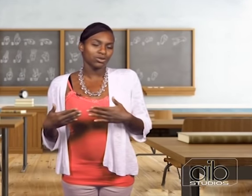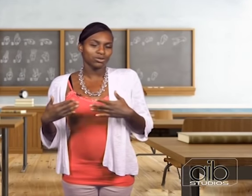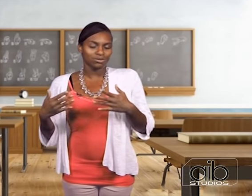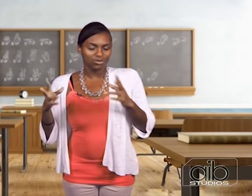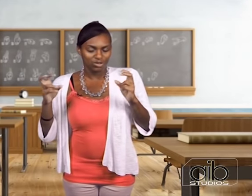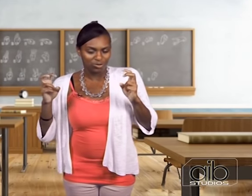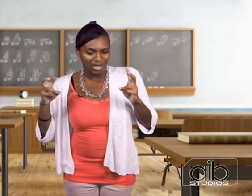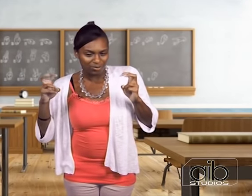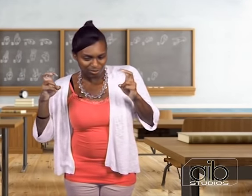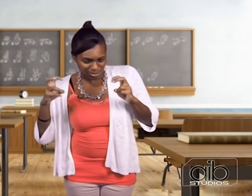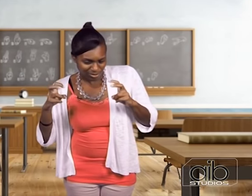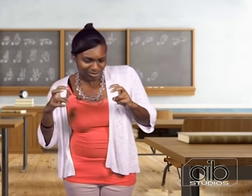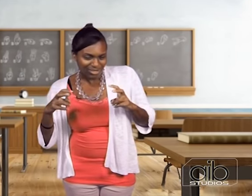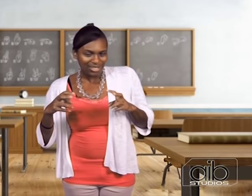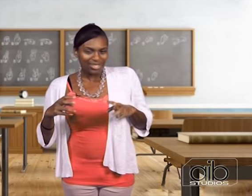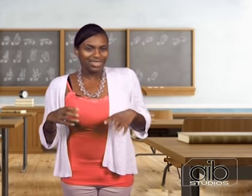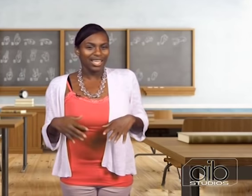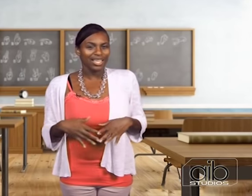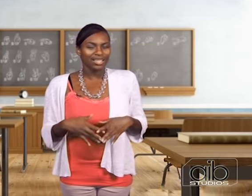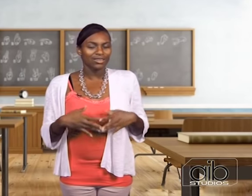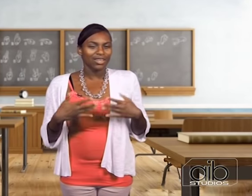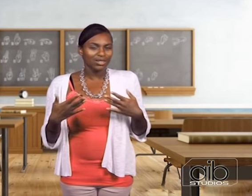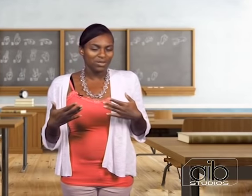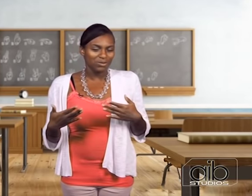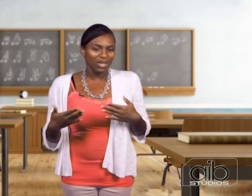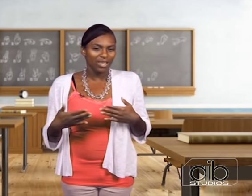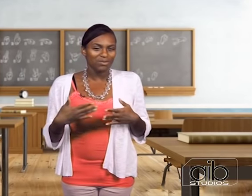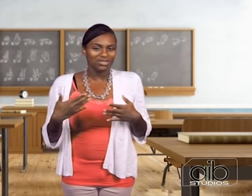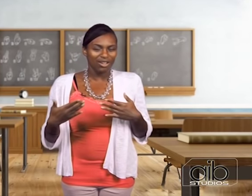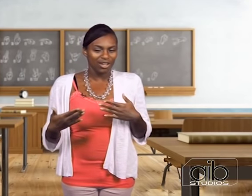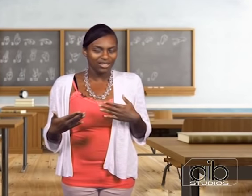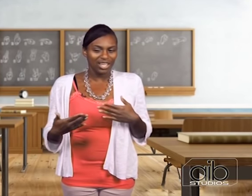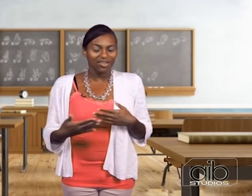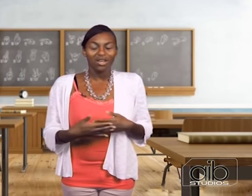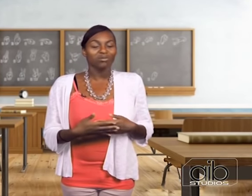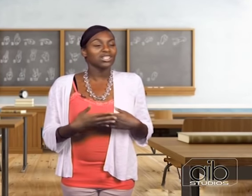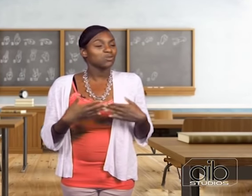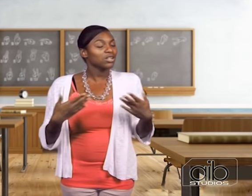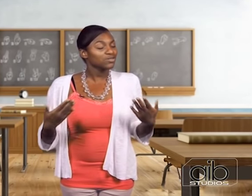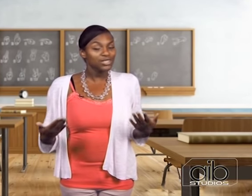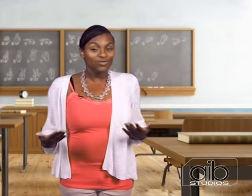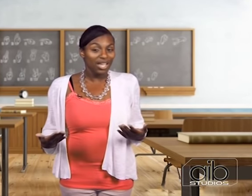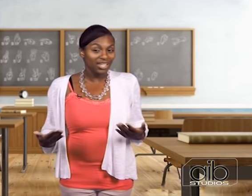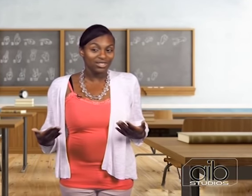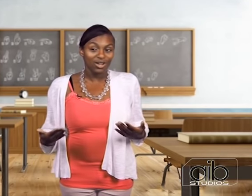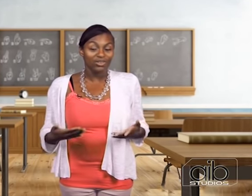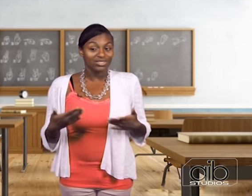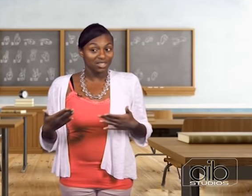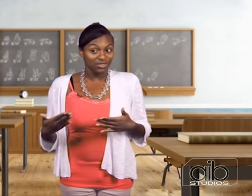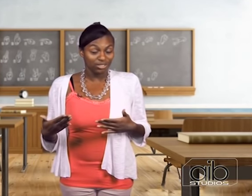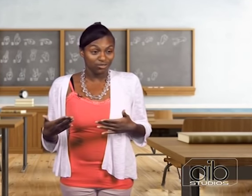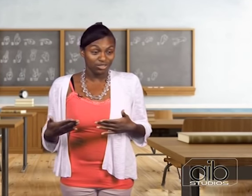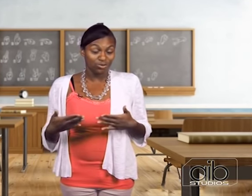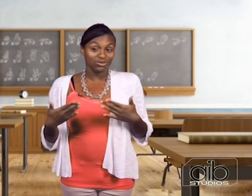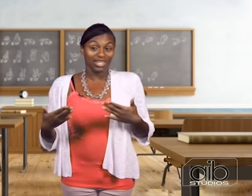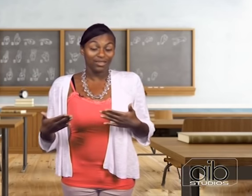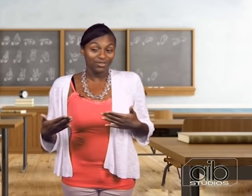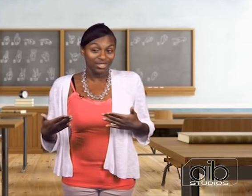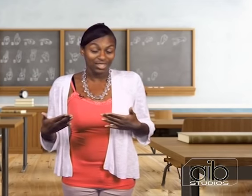political correct word that a lot of people have been taught now. But it's perfectly fine to call a deaf individual deaf and